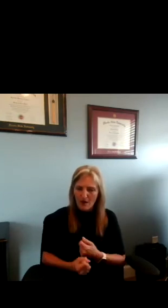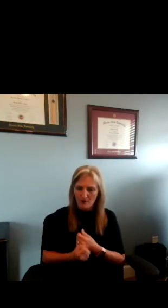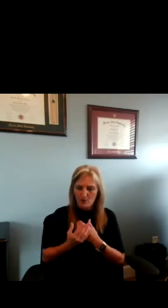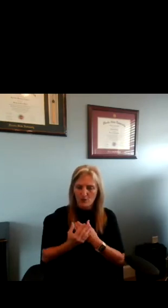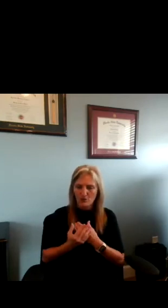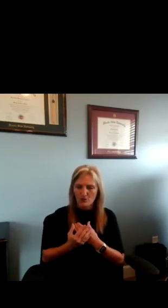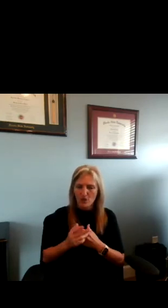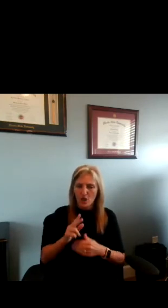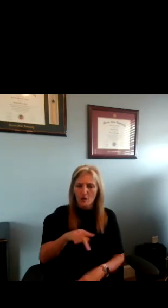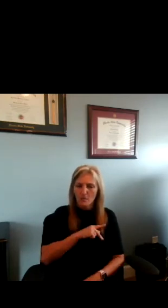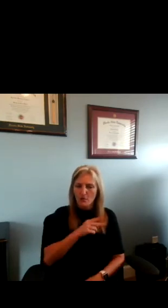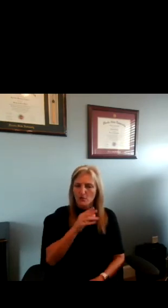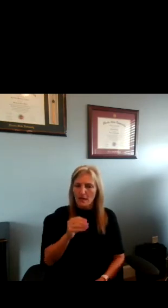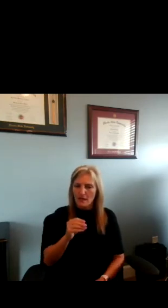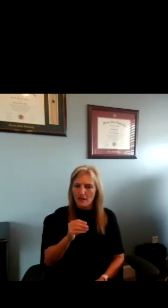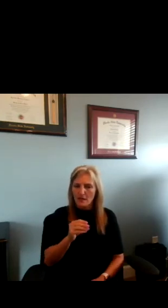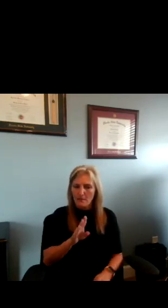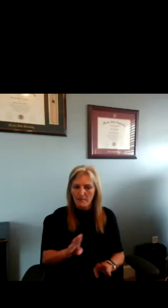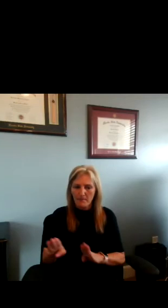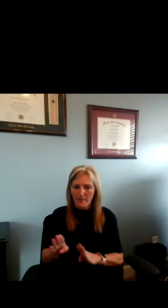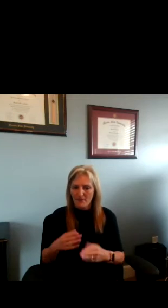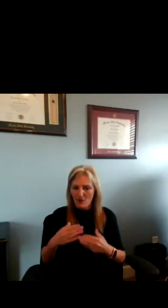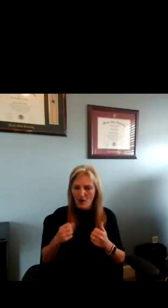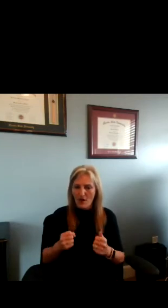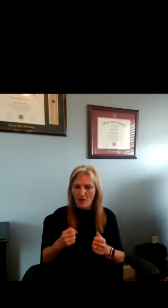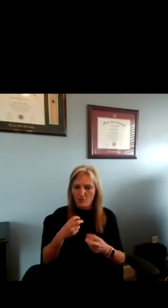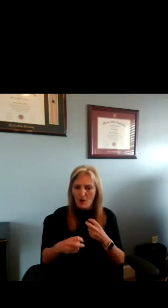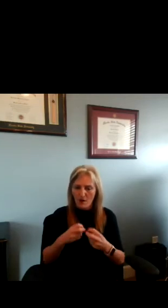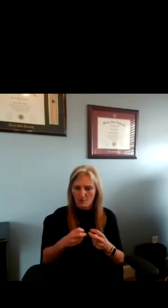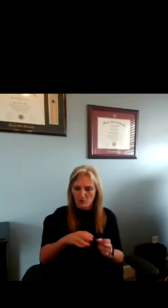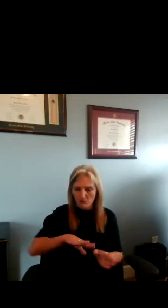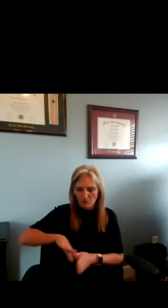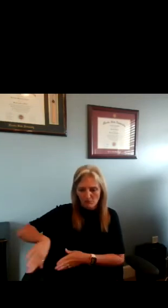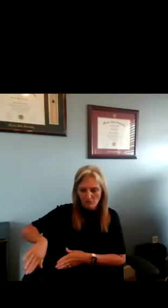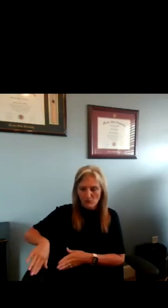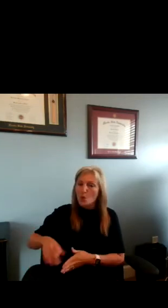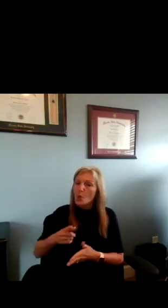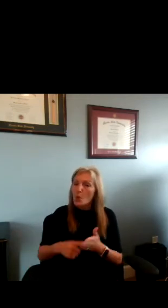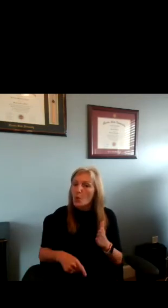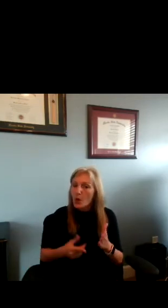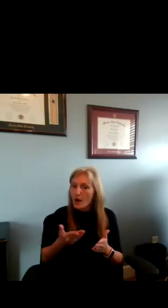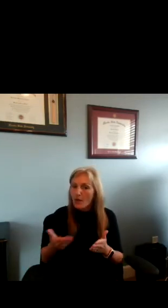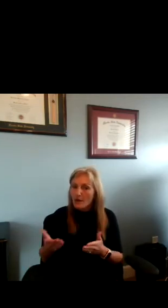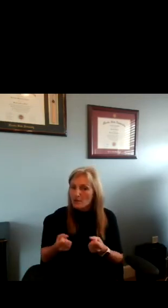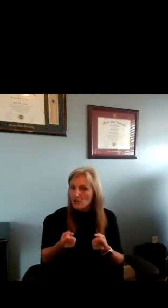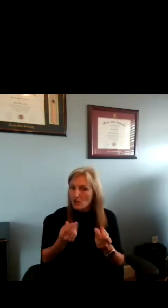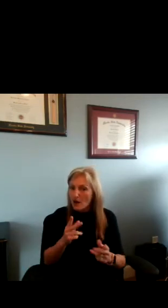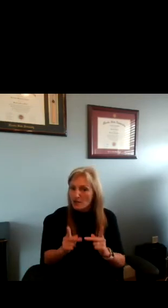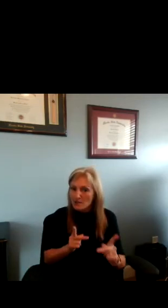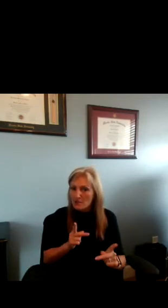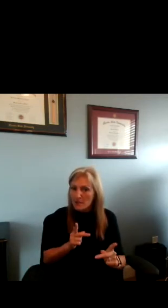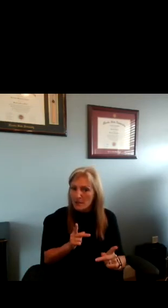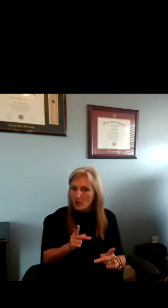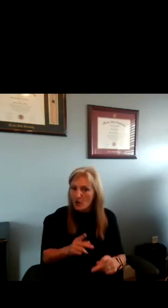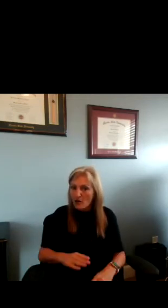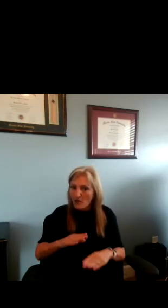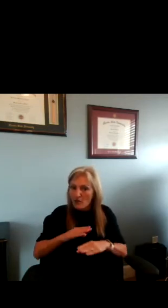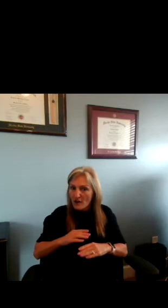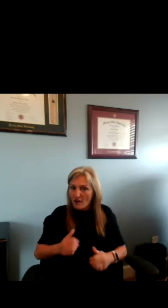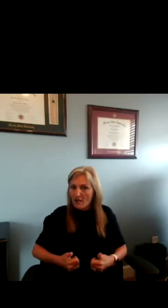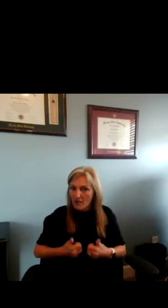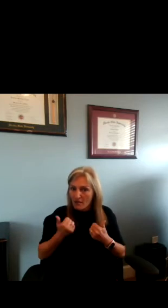Personality and actual behavioral health disorders aside, what are the things that push people toward fulfilling